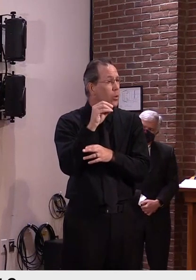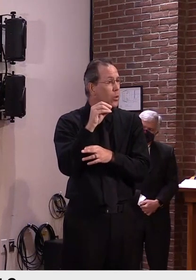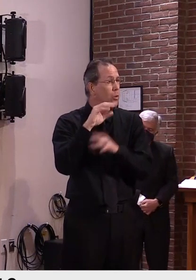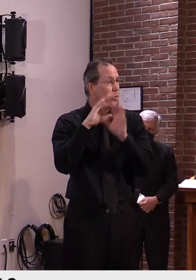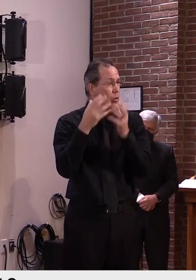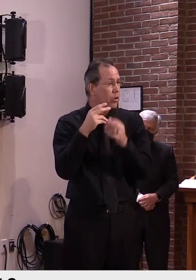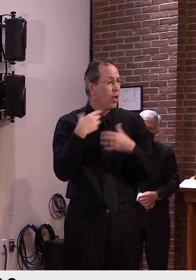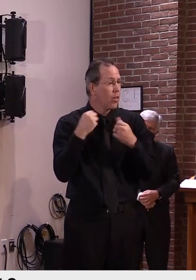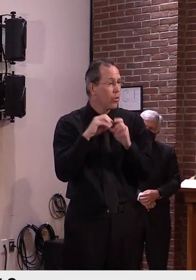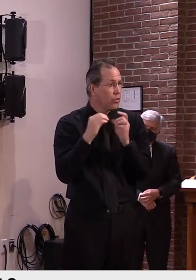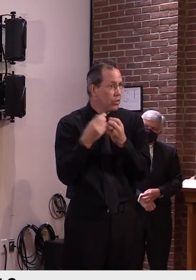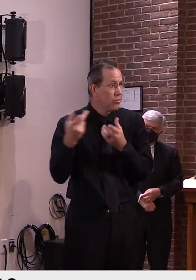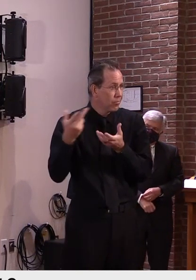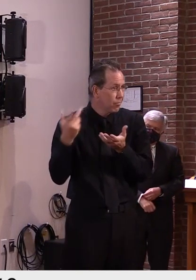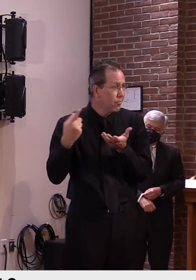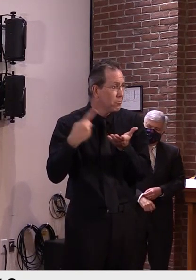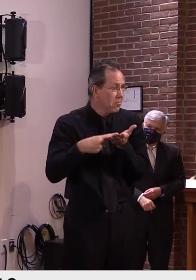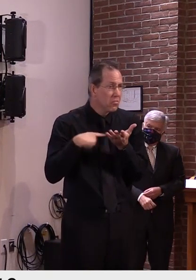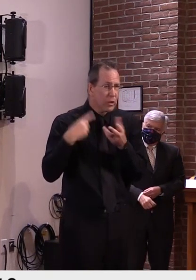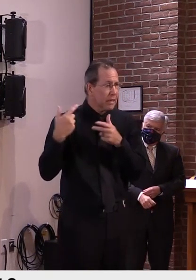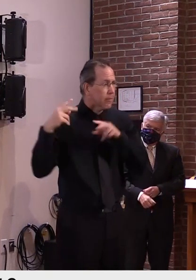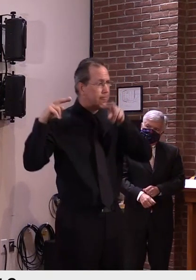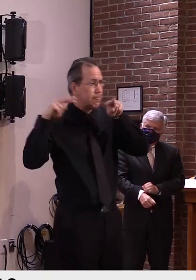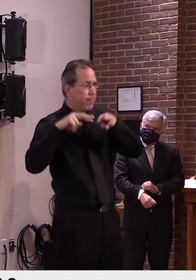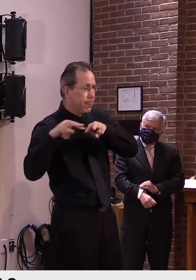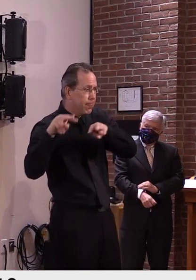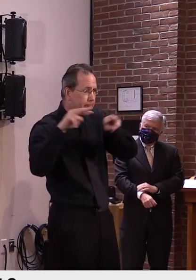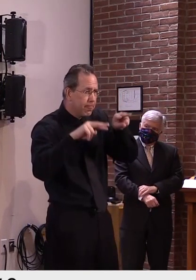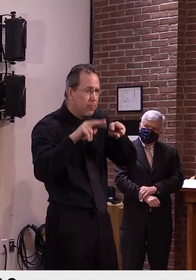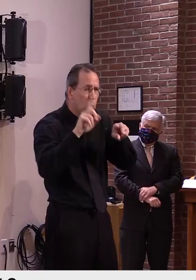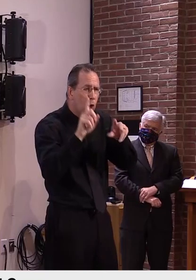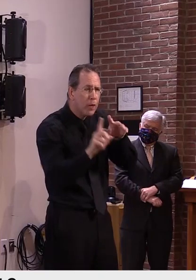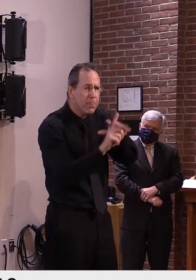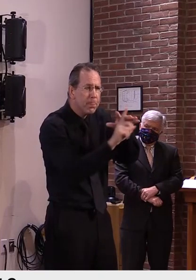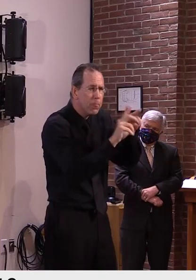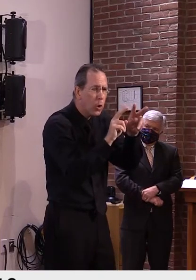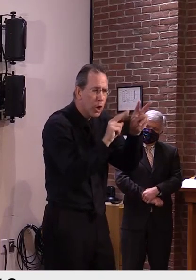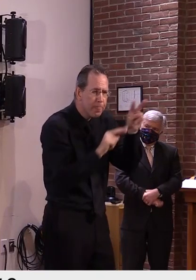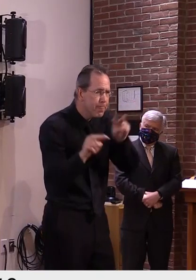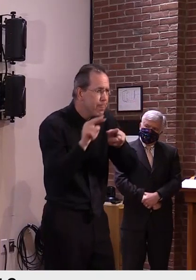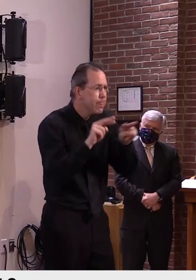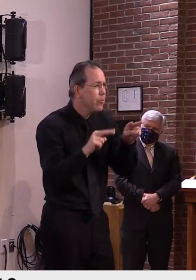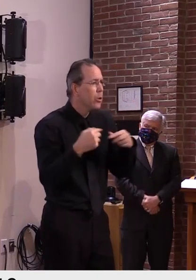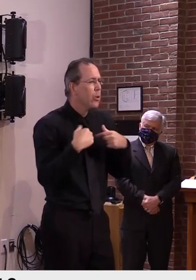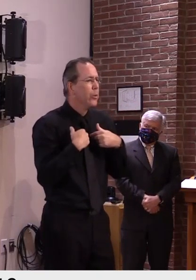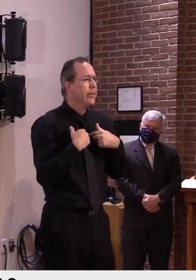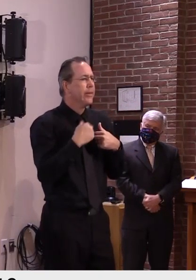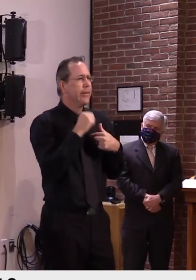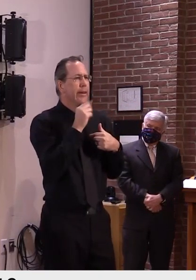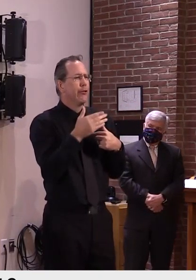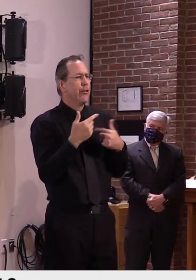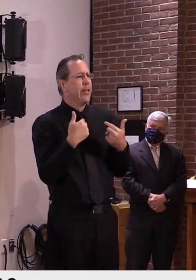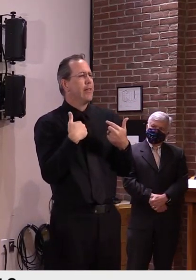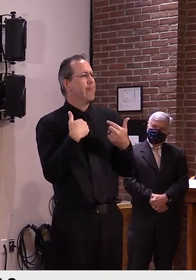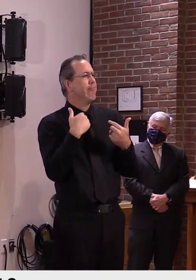cases. And when you really look at that, we never got down to zero anywhere in the world,